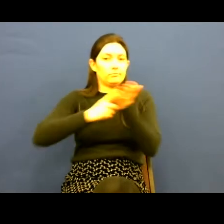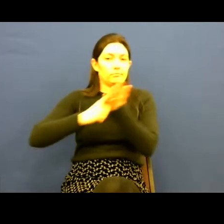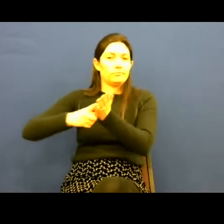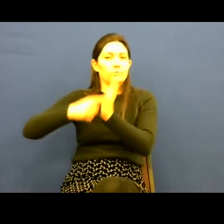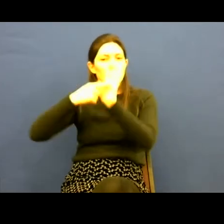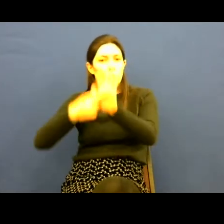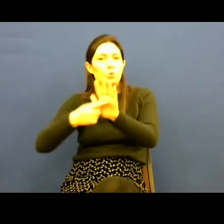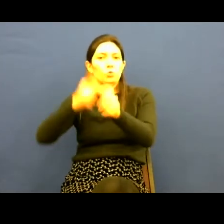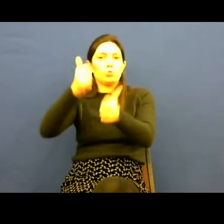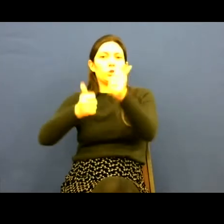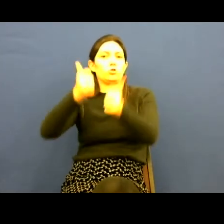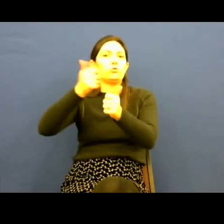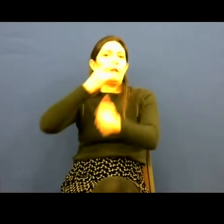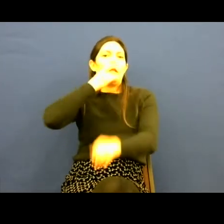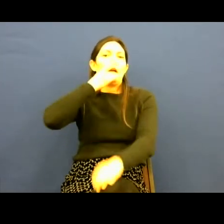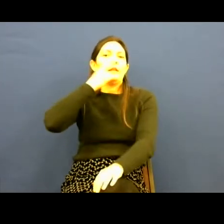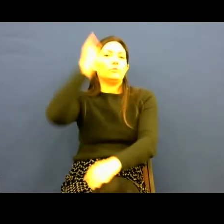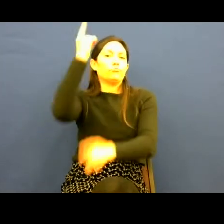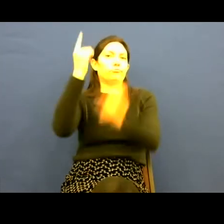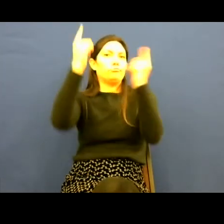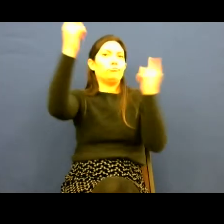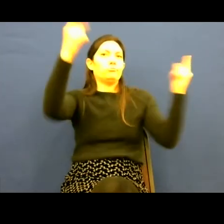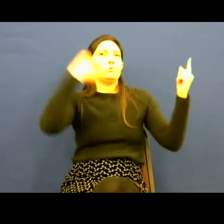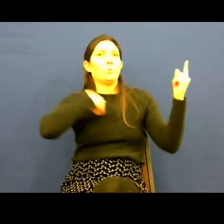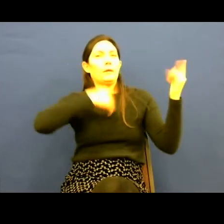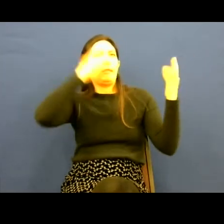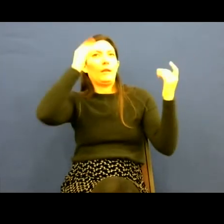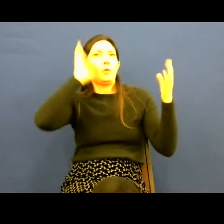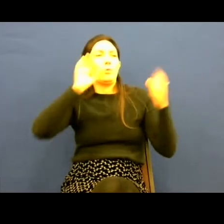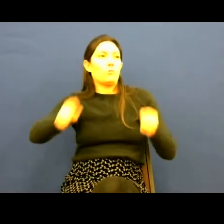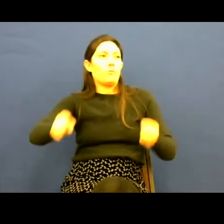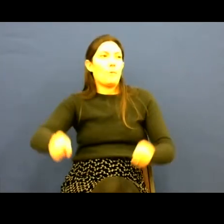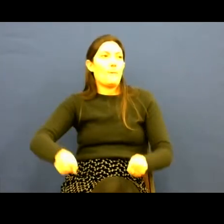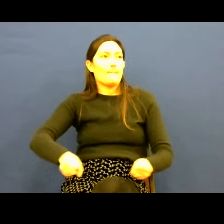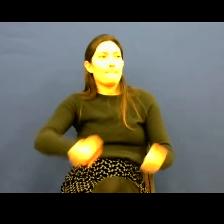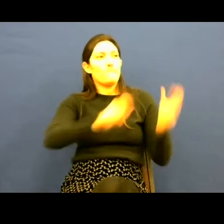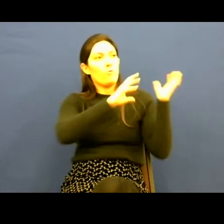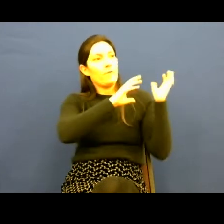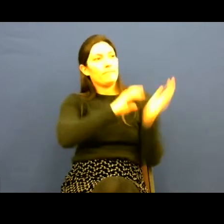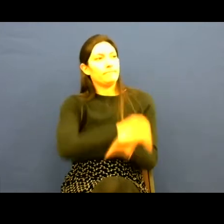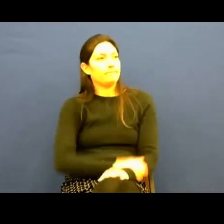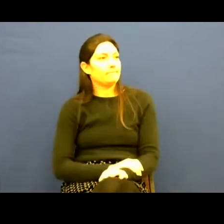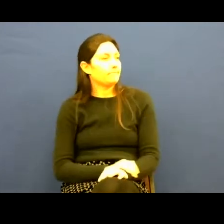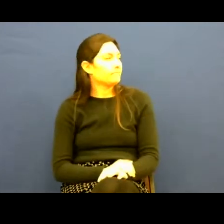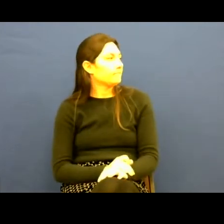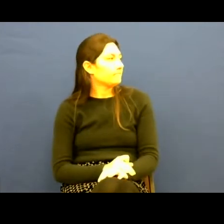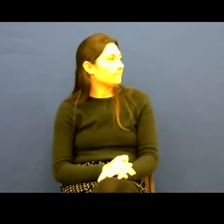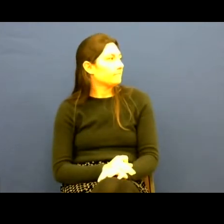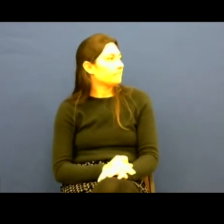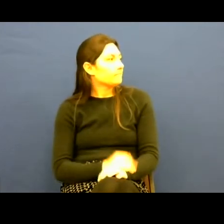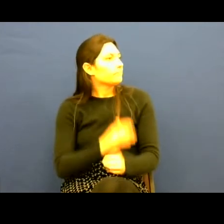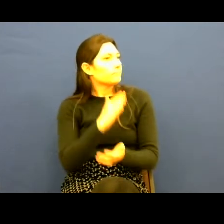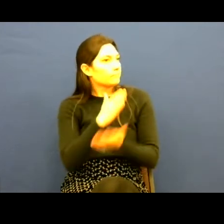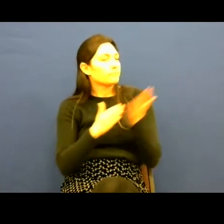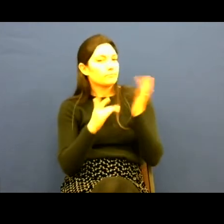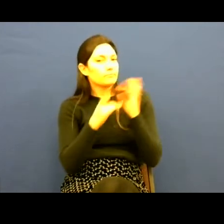which ones that we're considering excluding. Some of them have to do with